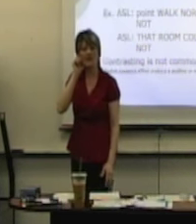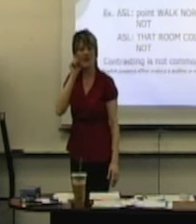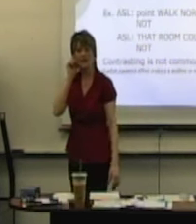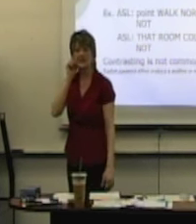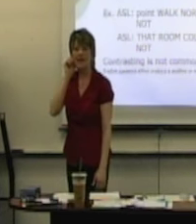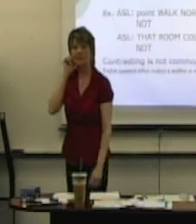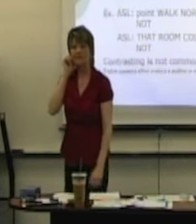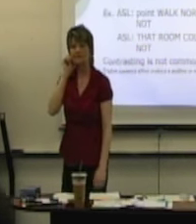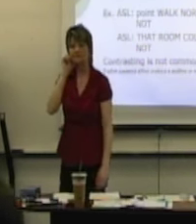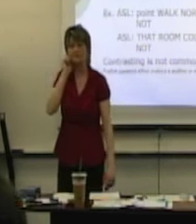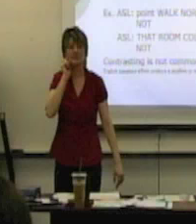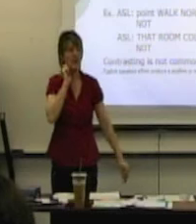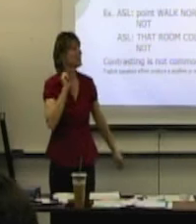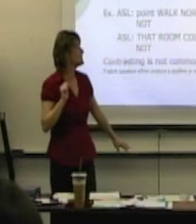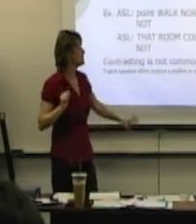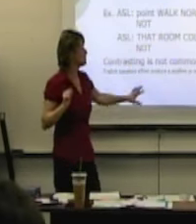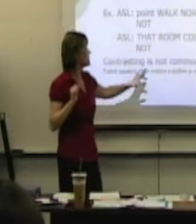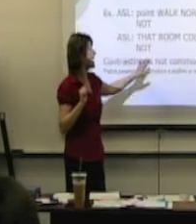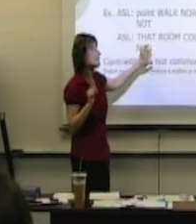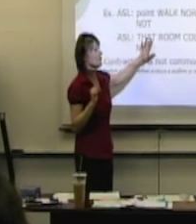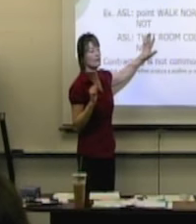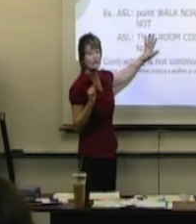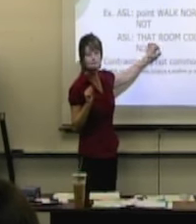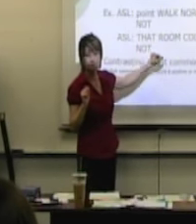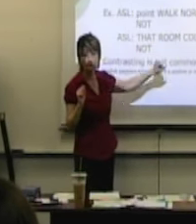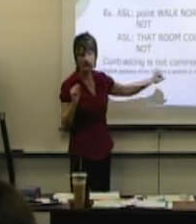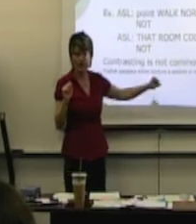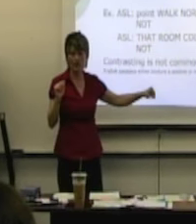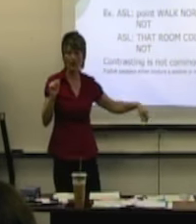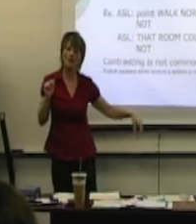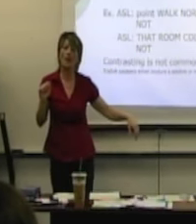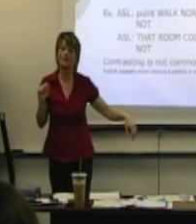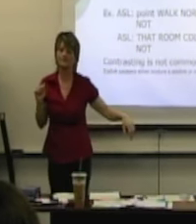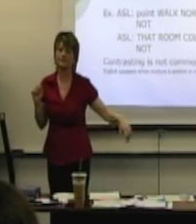another example besides these 2 that I have up here that would work well?